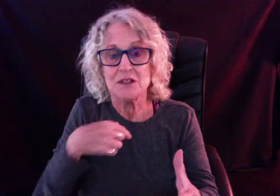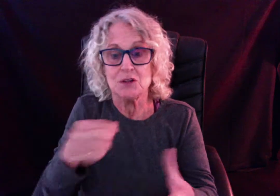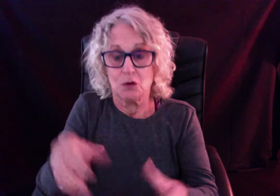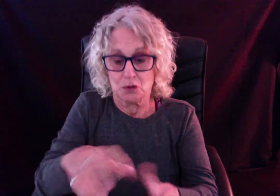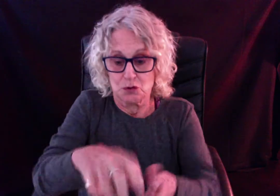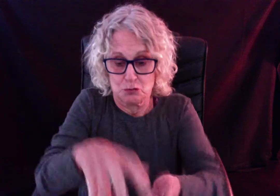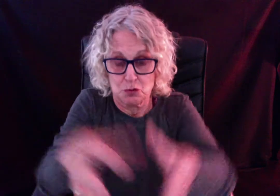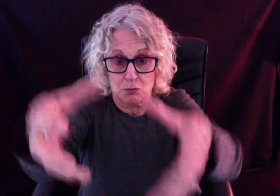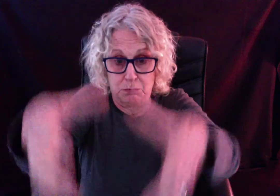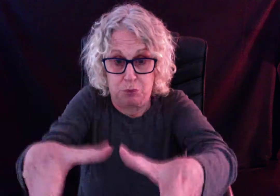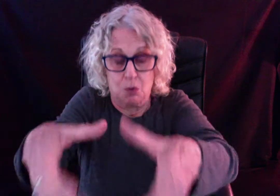Then you